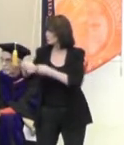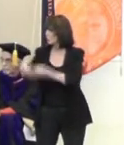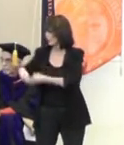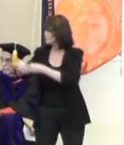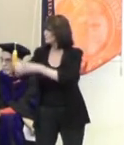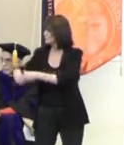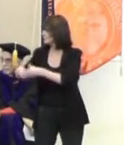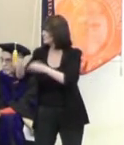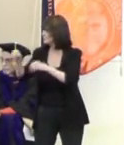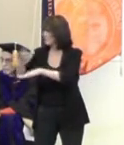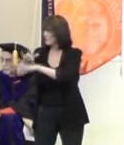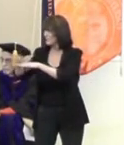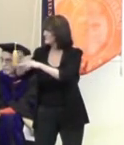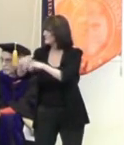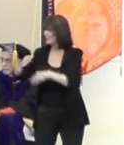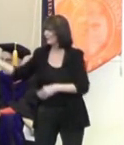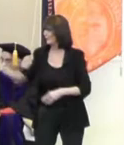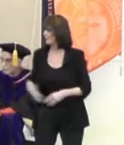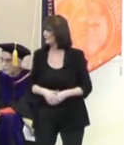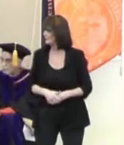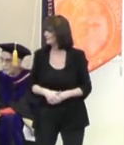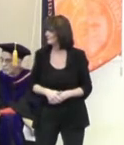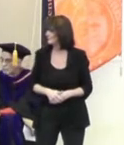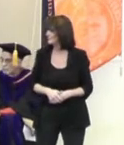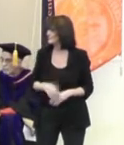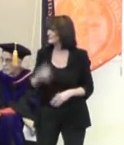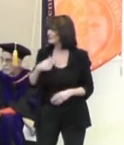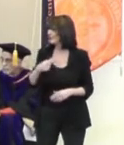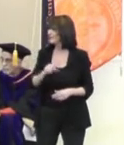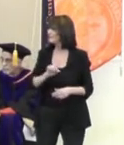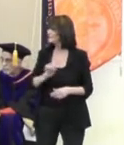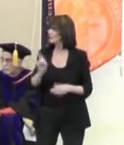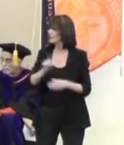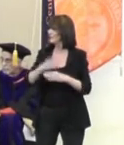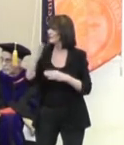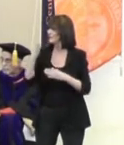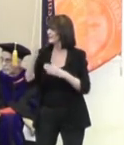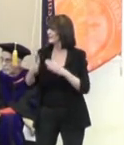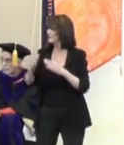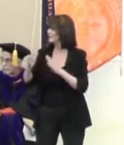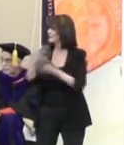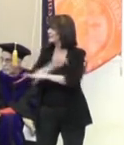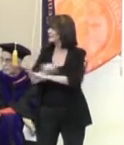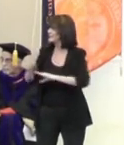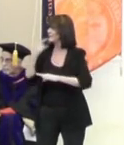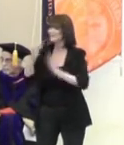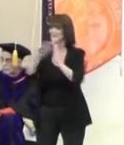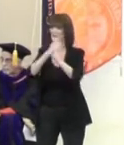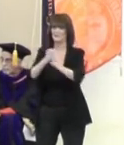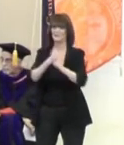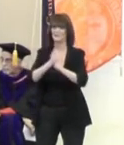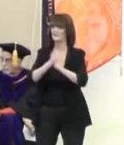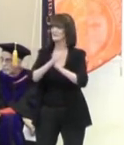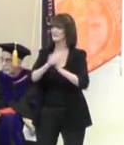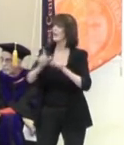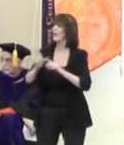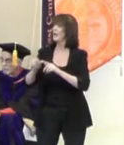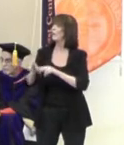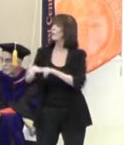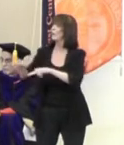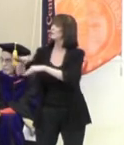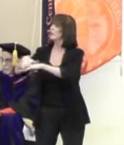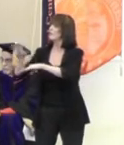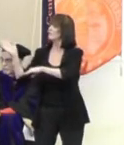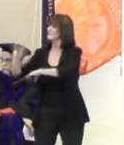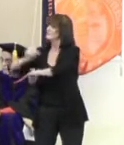shook hands, and there was no empty seat there. So I just turned at the end of the stage and said, congratulations, and walked off